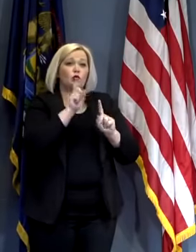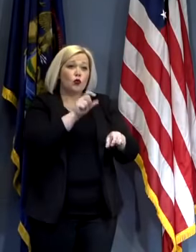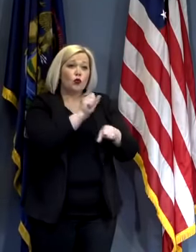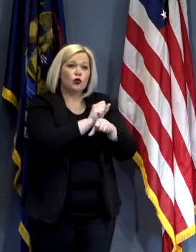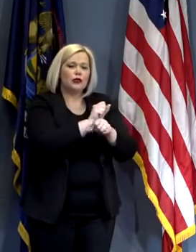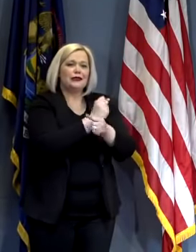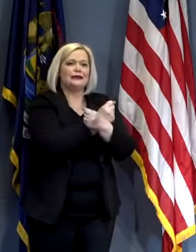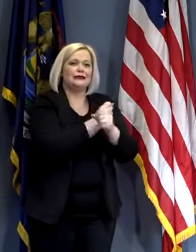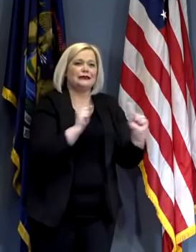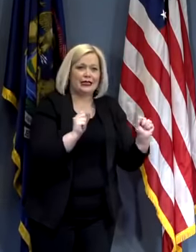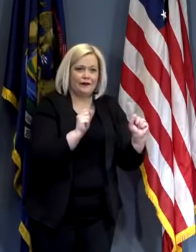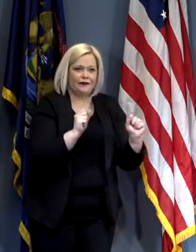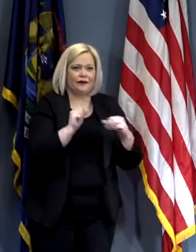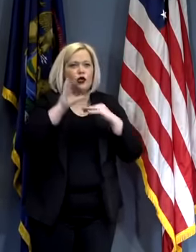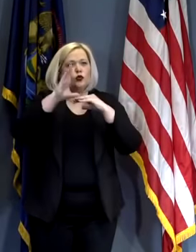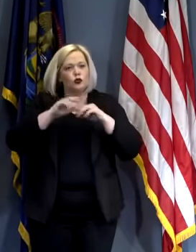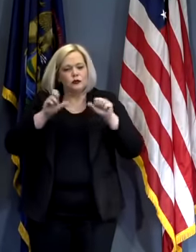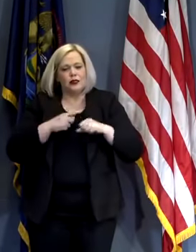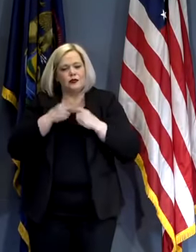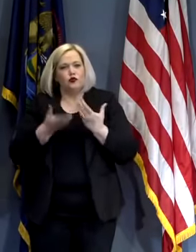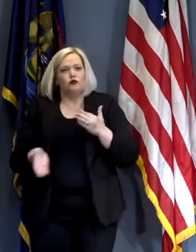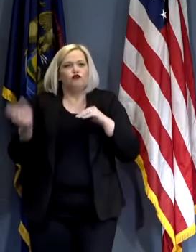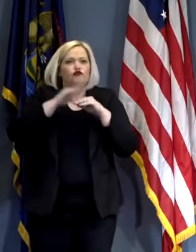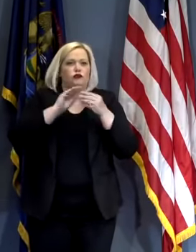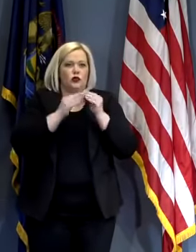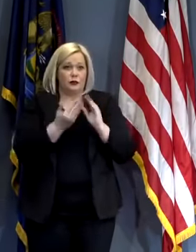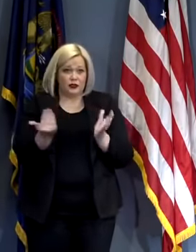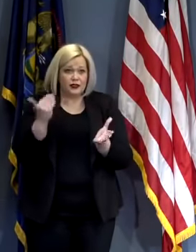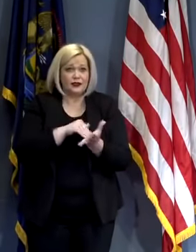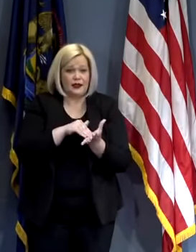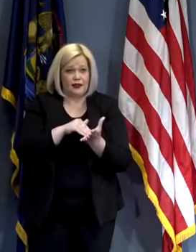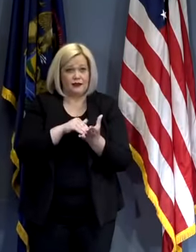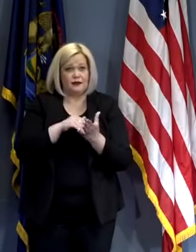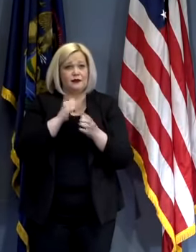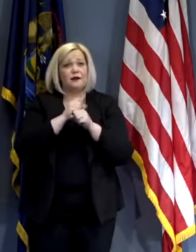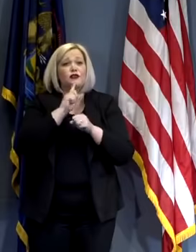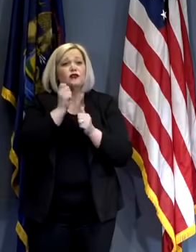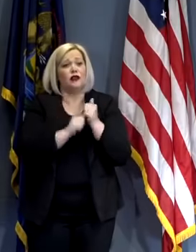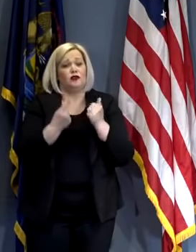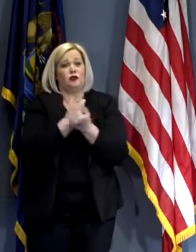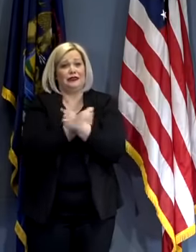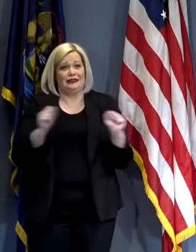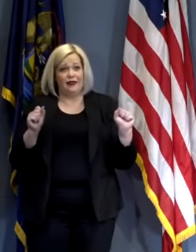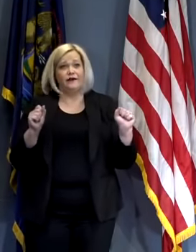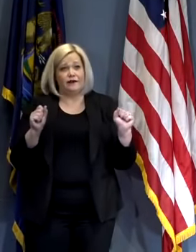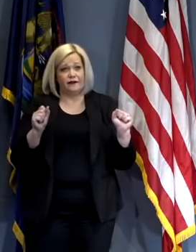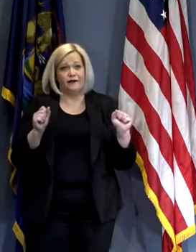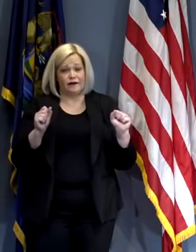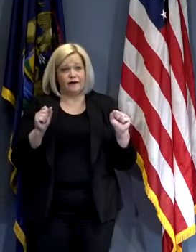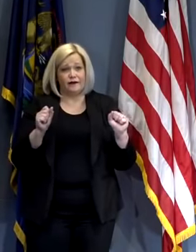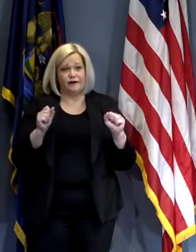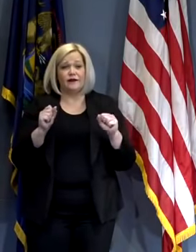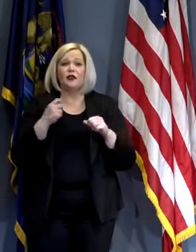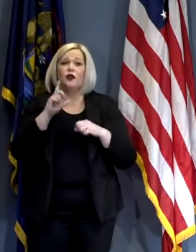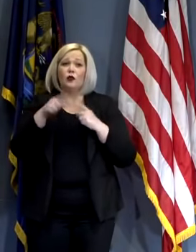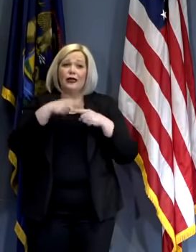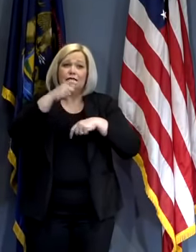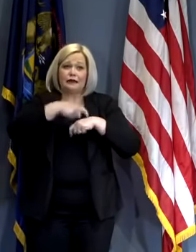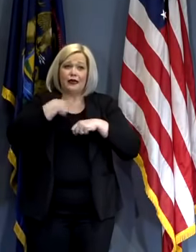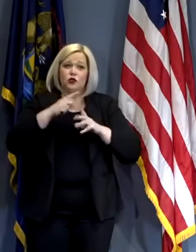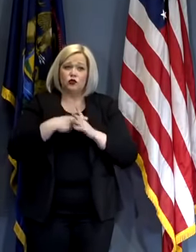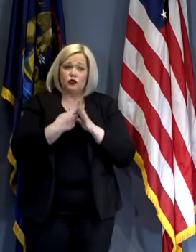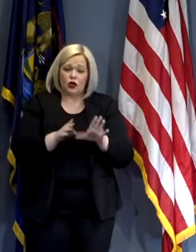the risk of an additional outbreak, and keep us safe. When we do start to phase in sectors of our